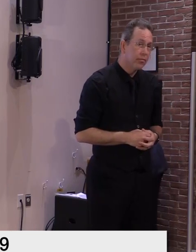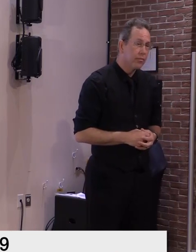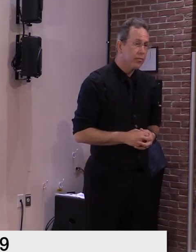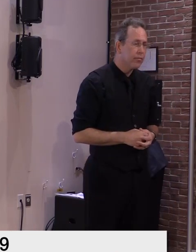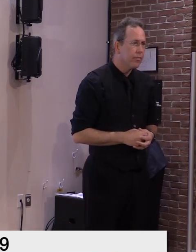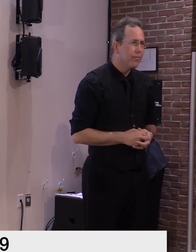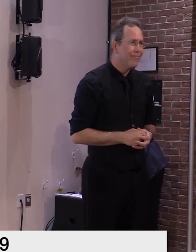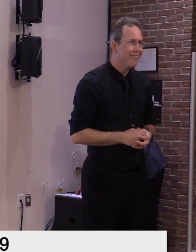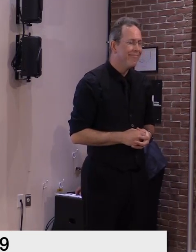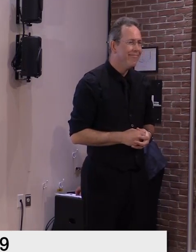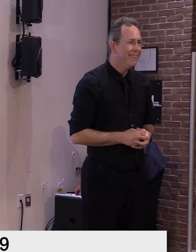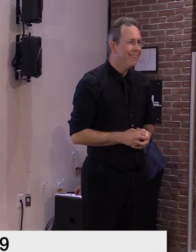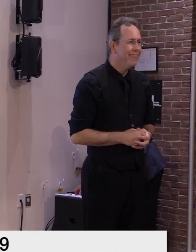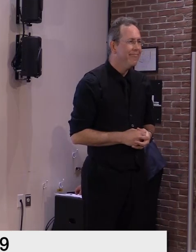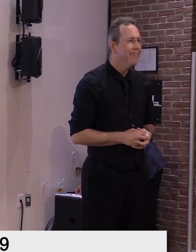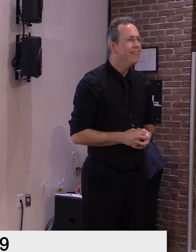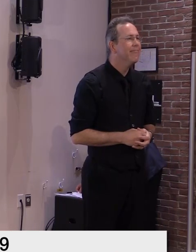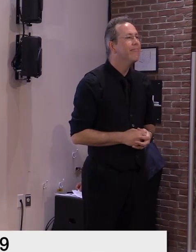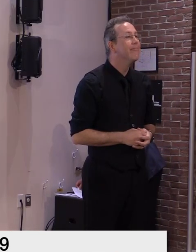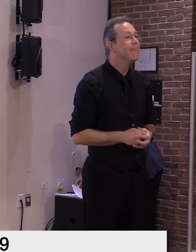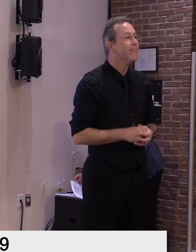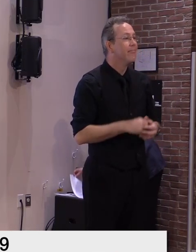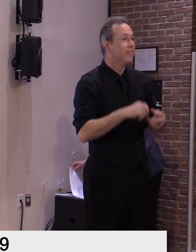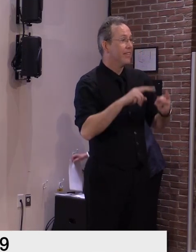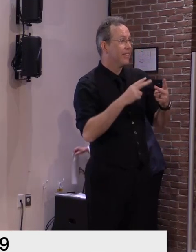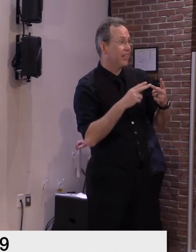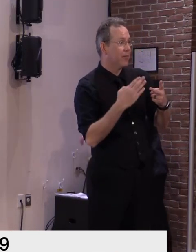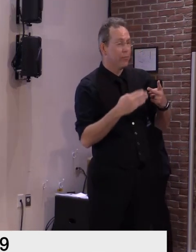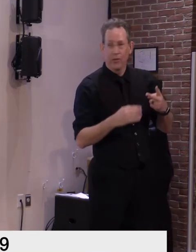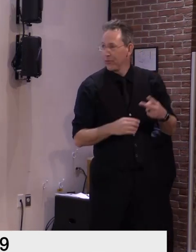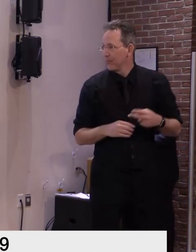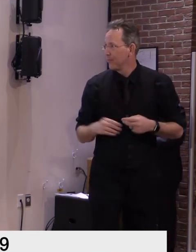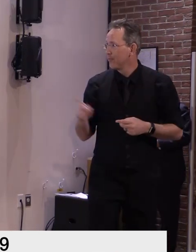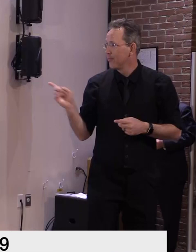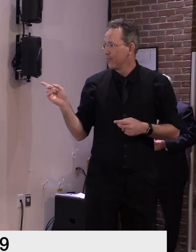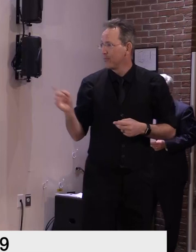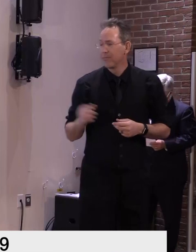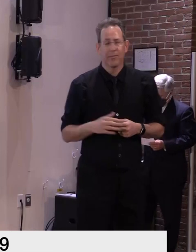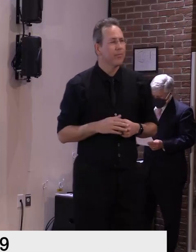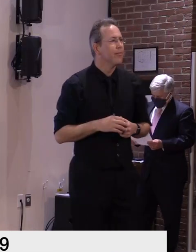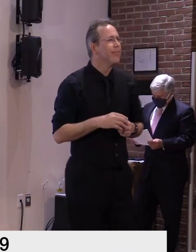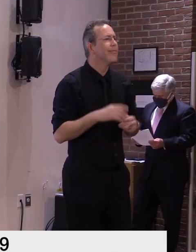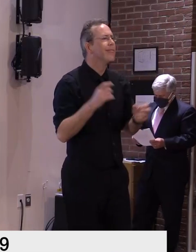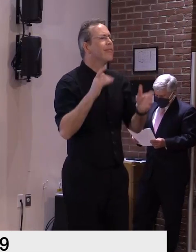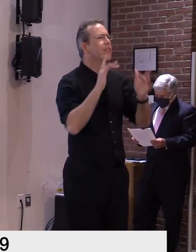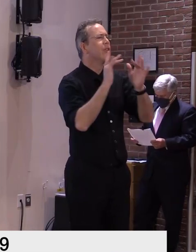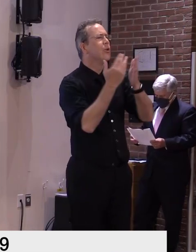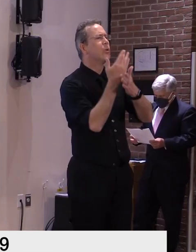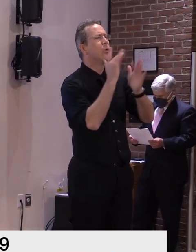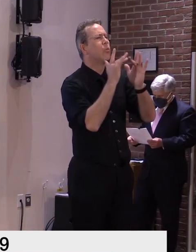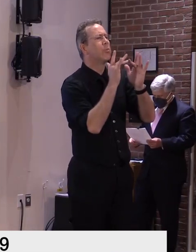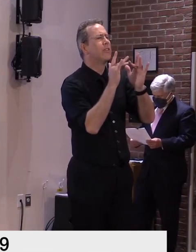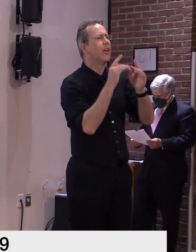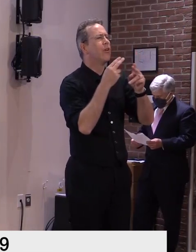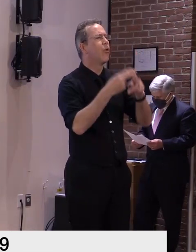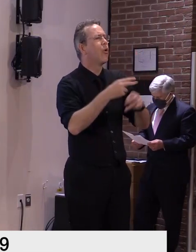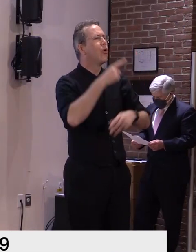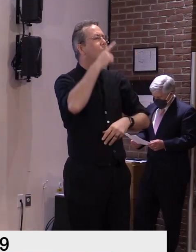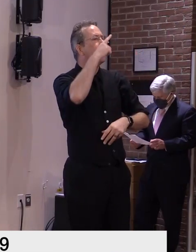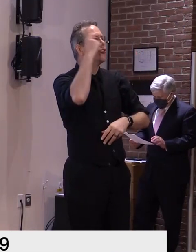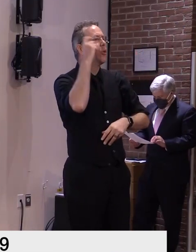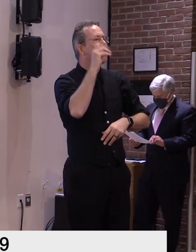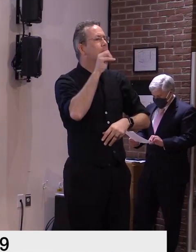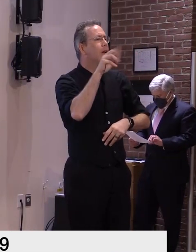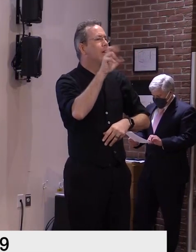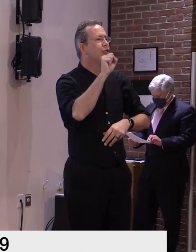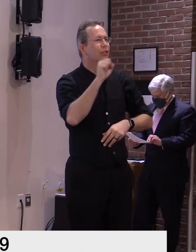Second, we are excited to offer a new website, Summer Matters, pulling together all aspects of this